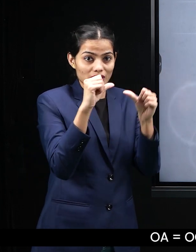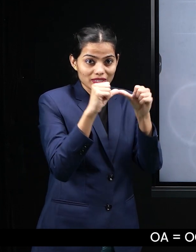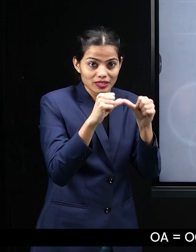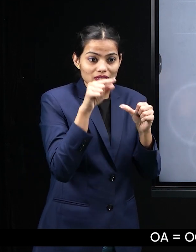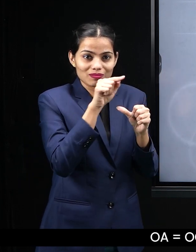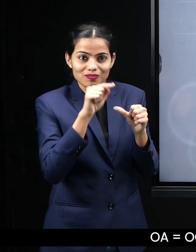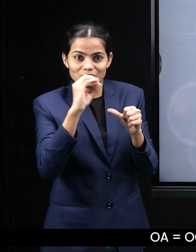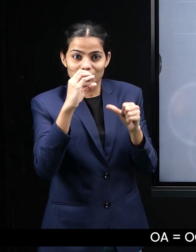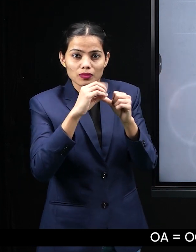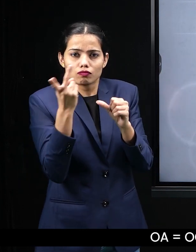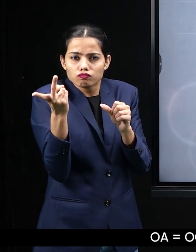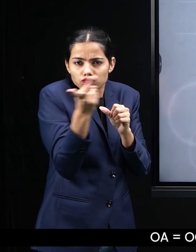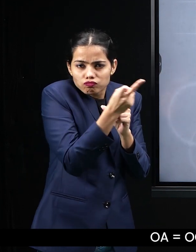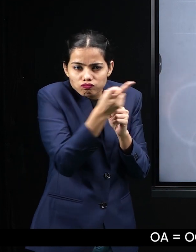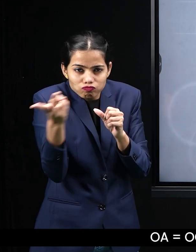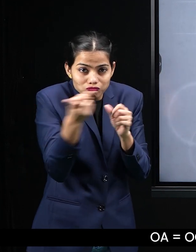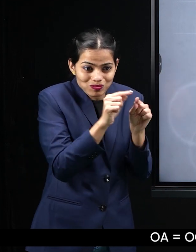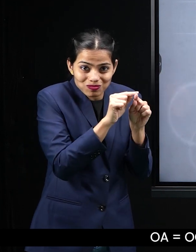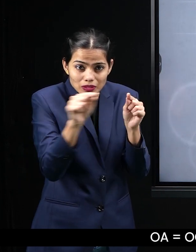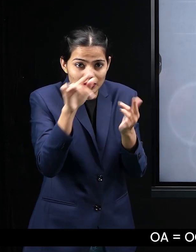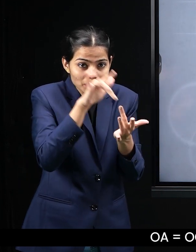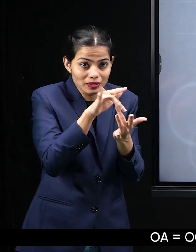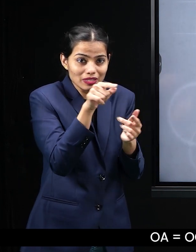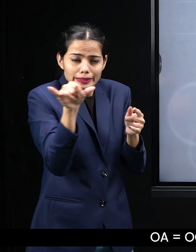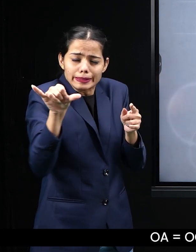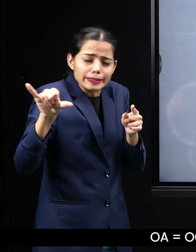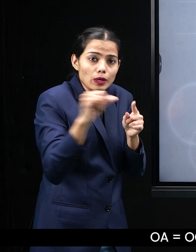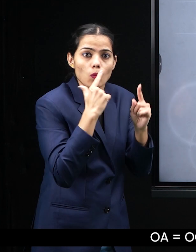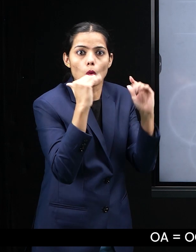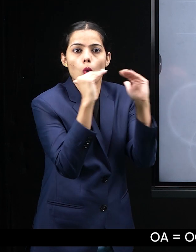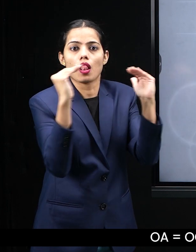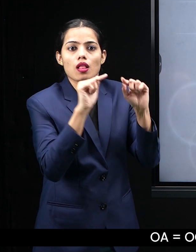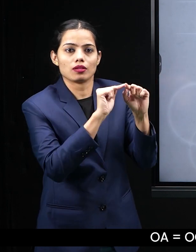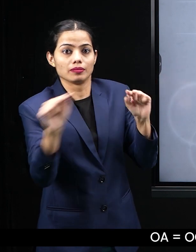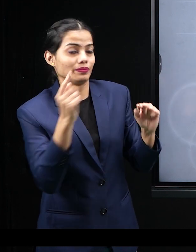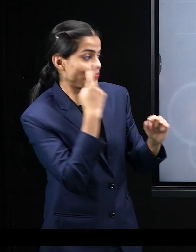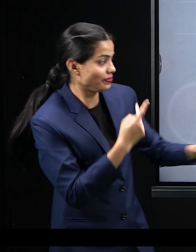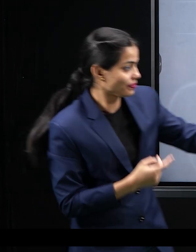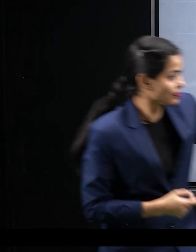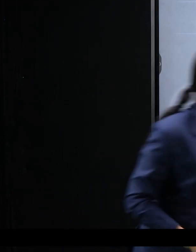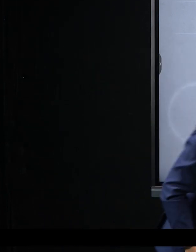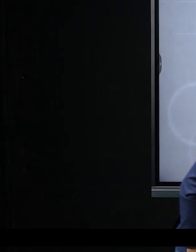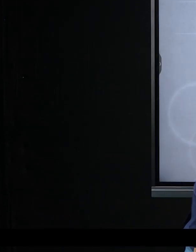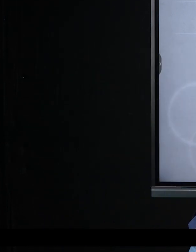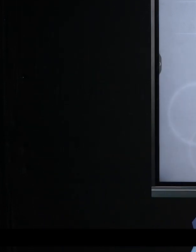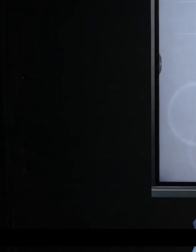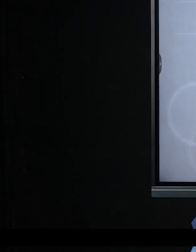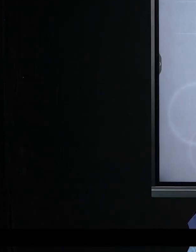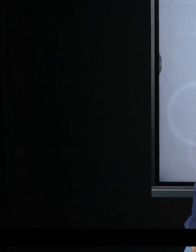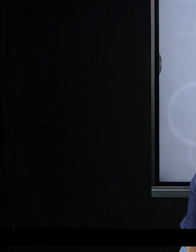OA is equal to OC, both are the radii of the same circle. OB is equal to OB, same